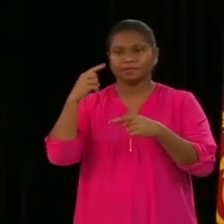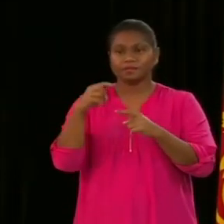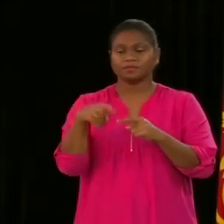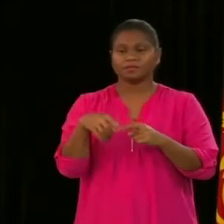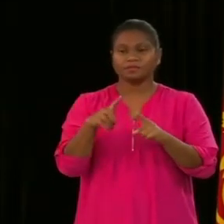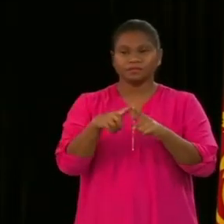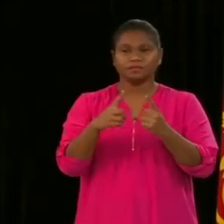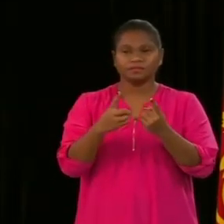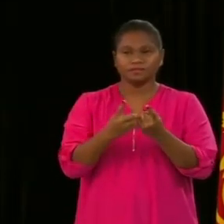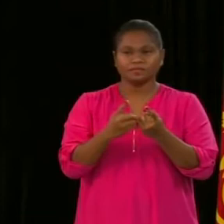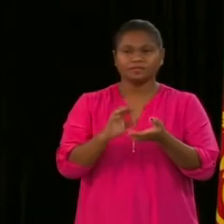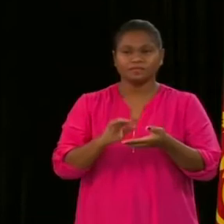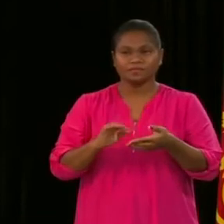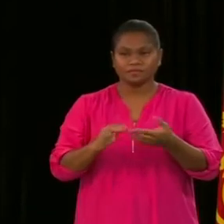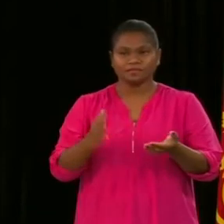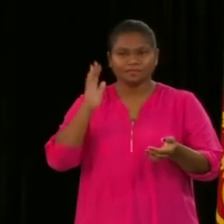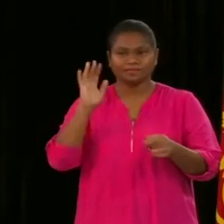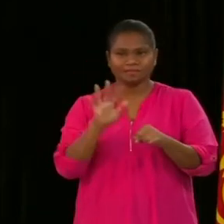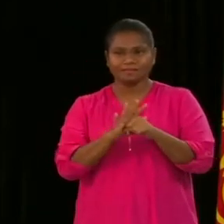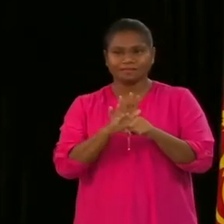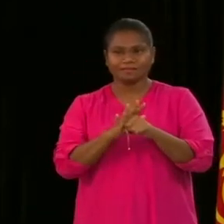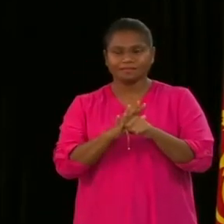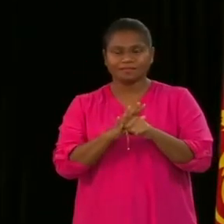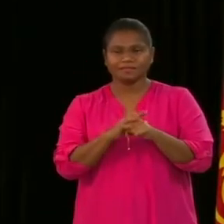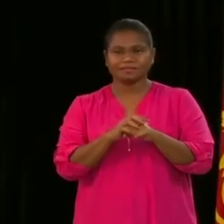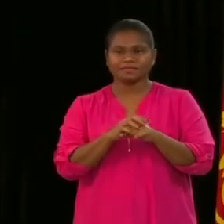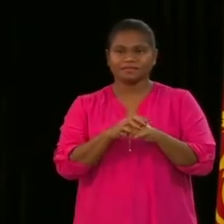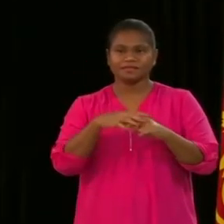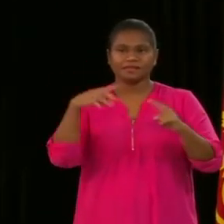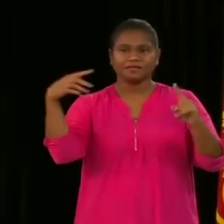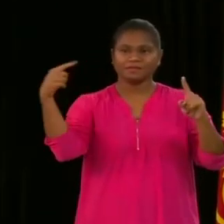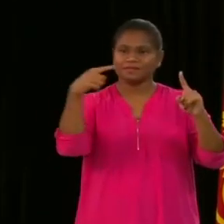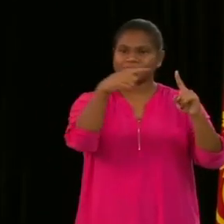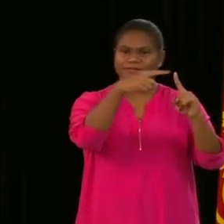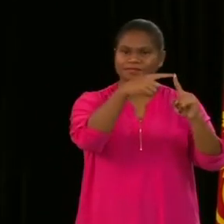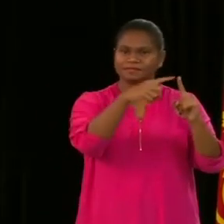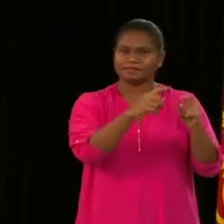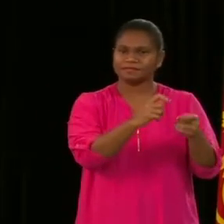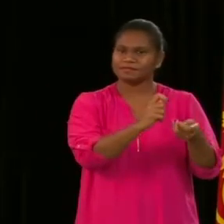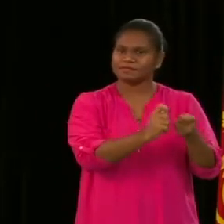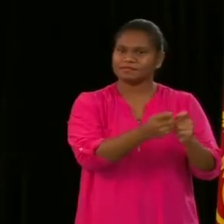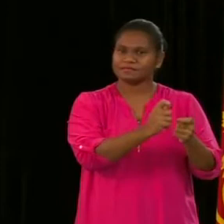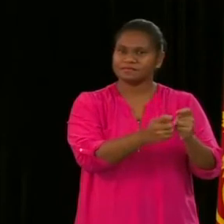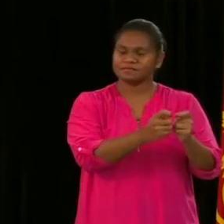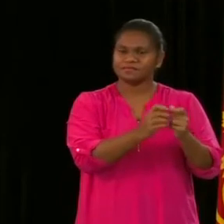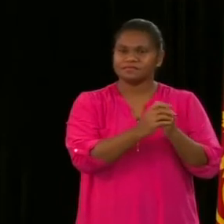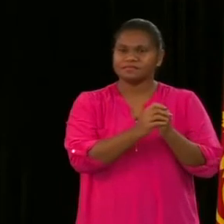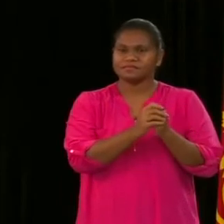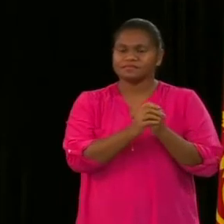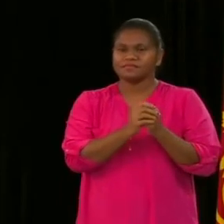that we are now initiating, and that's called targeted sampling. Targeted sampling